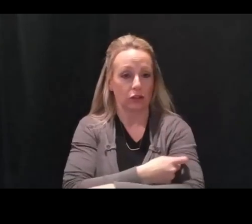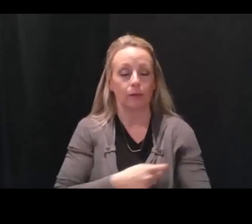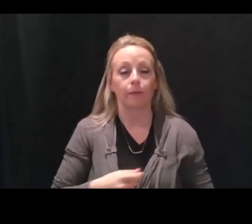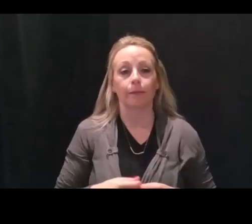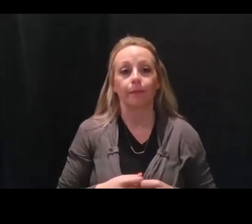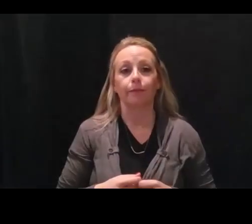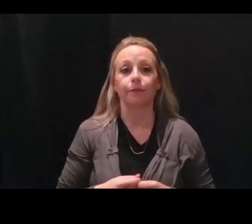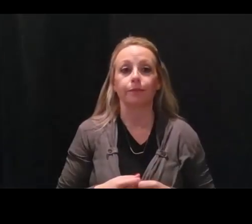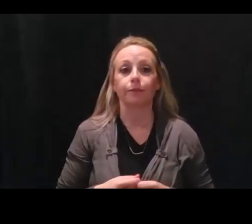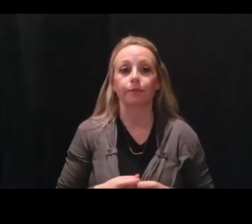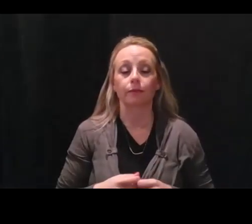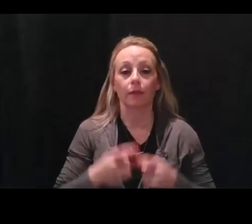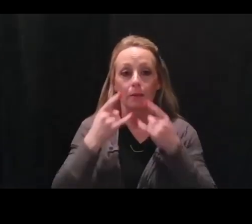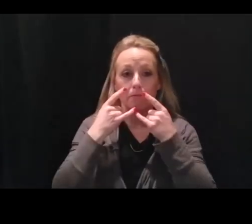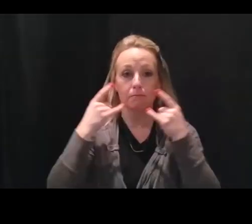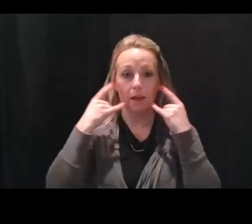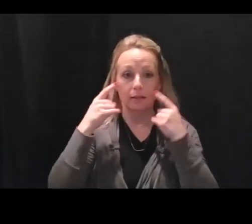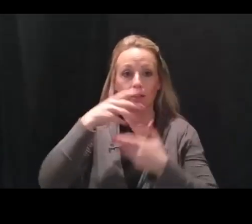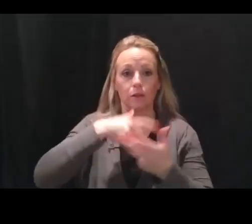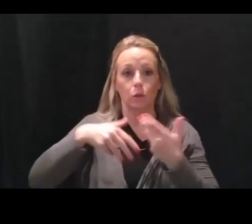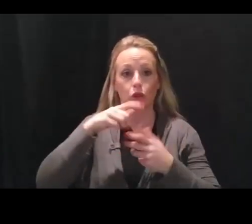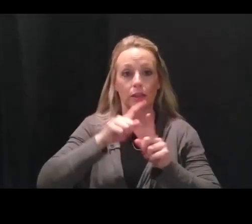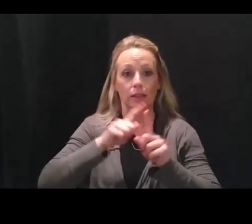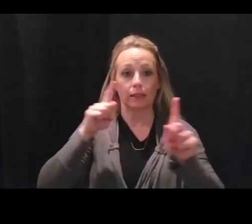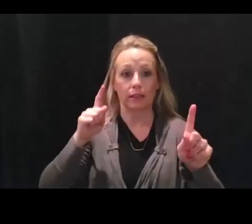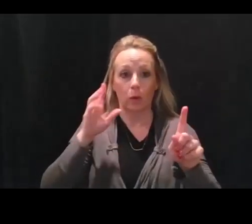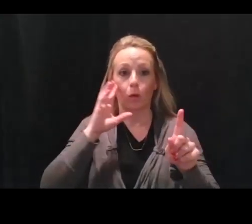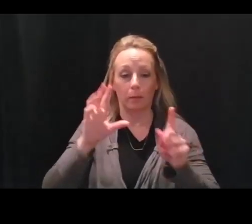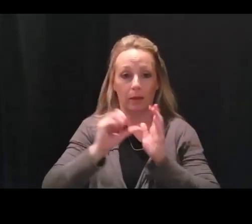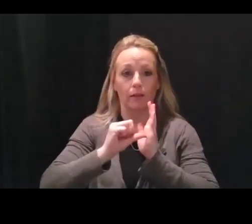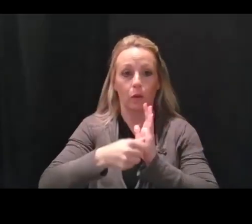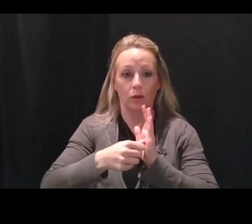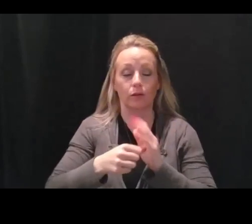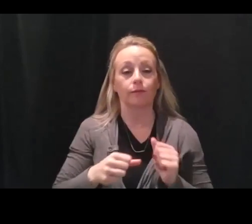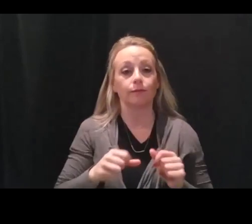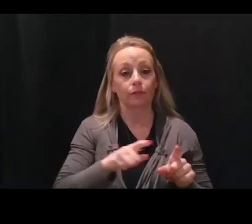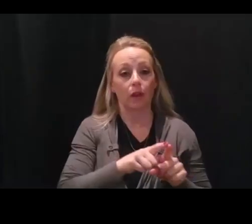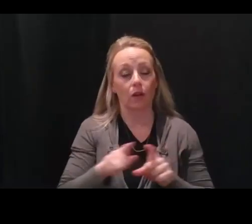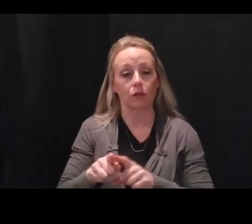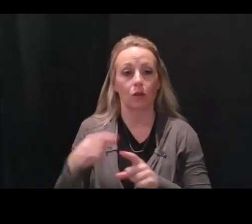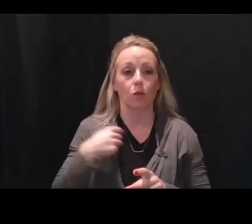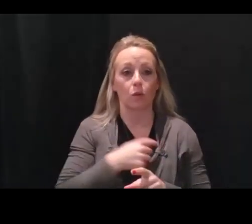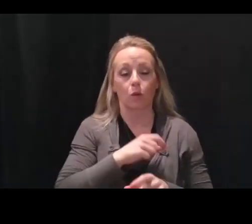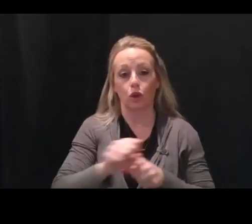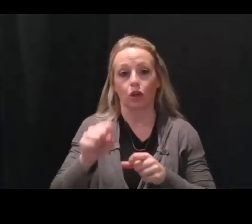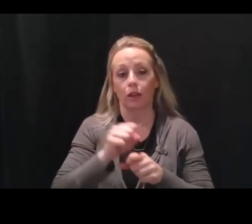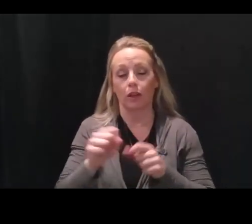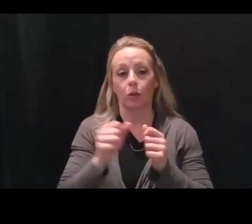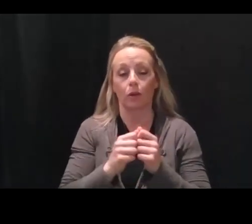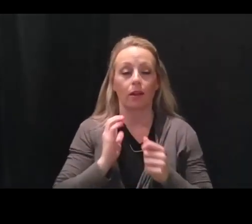Masks and social distancing requirements will be enforced. In addition, we are working with our